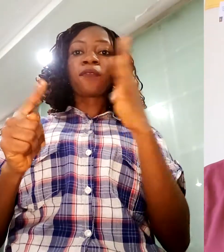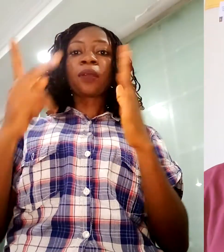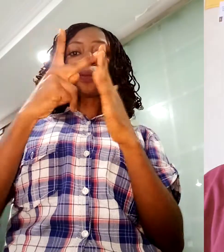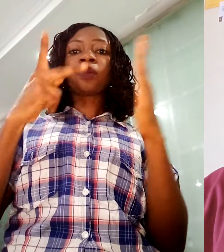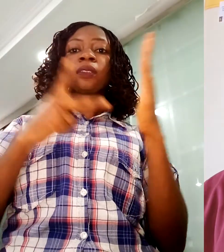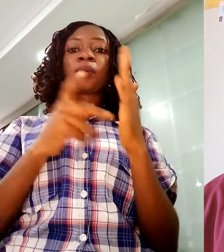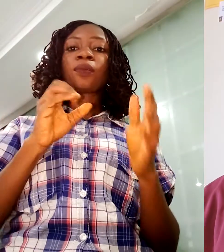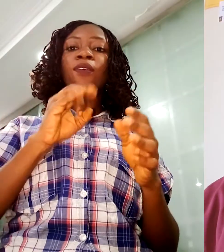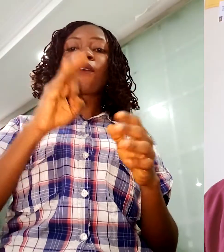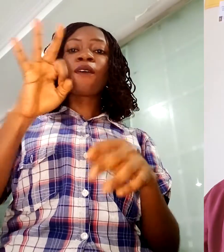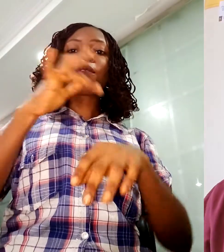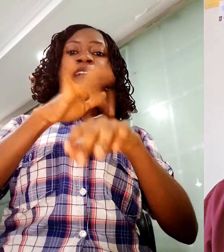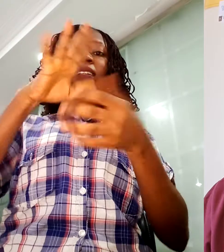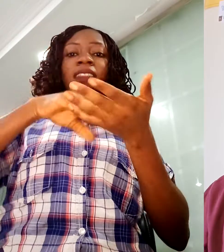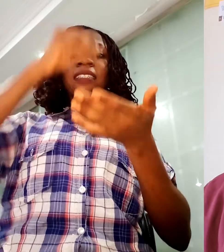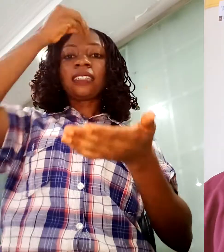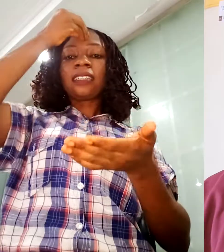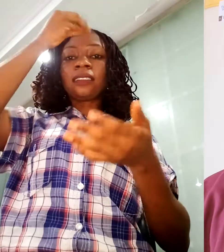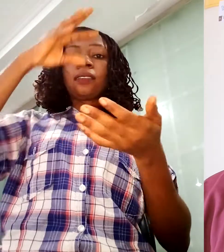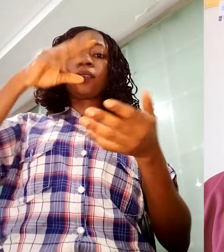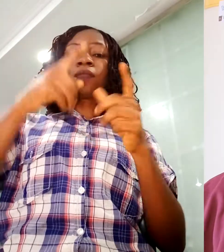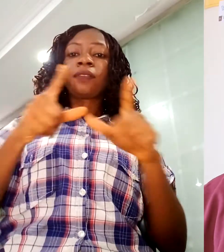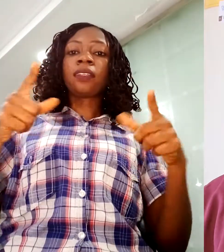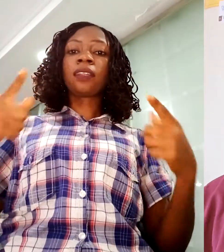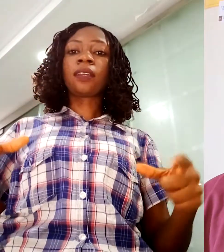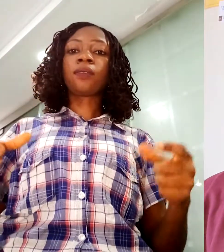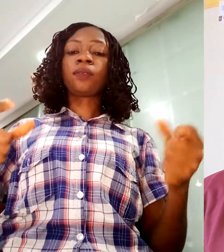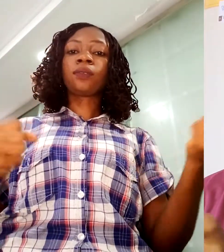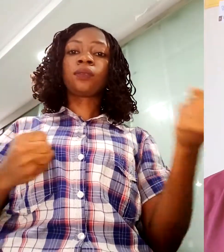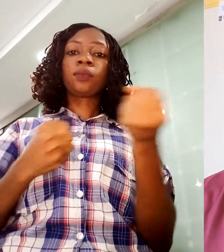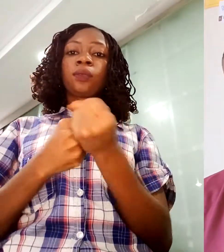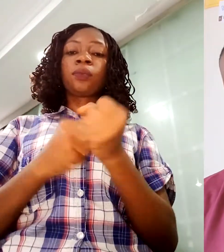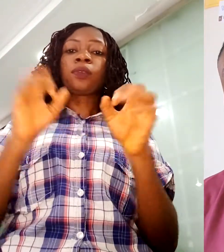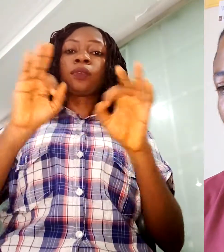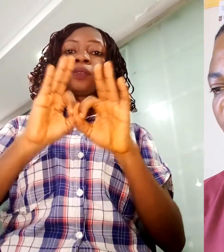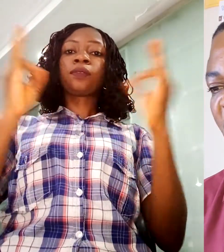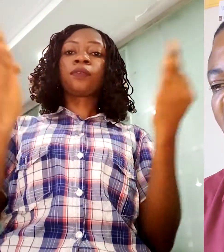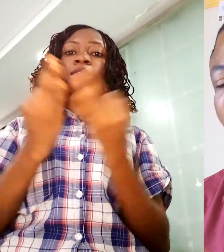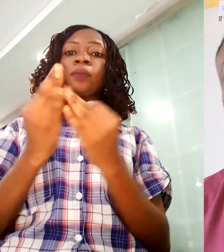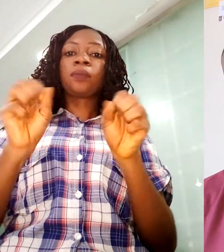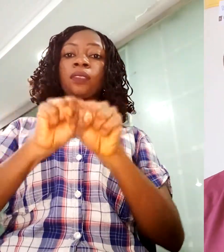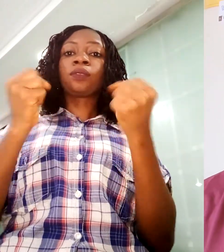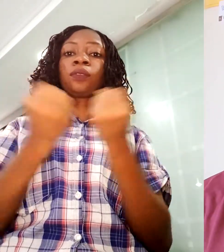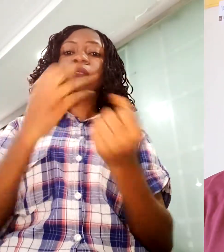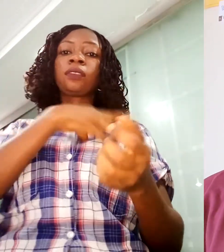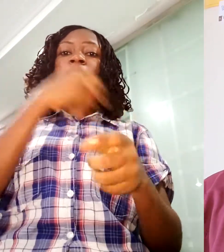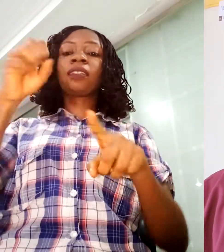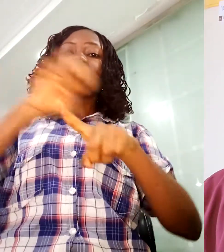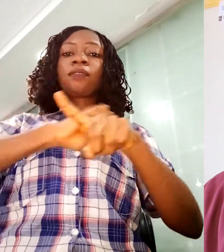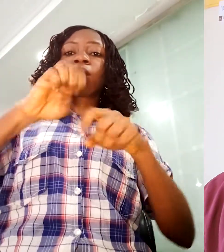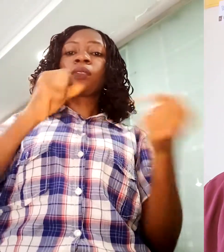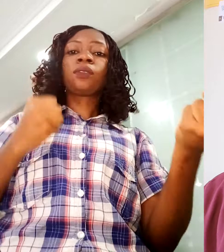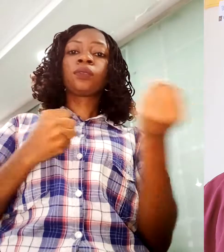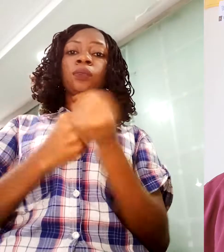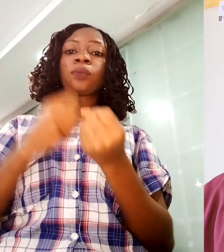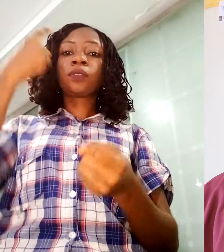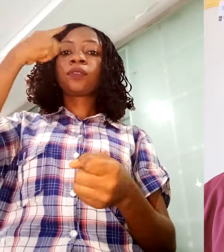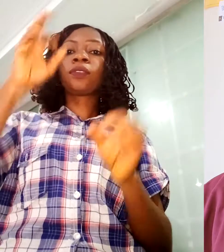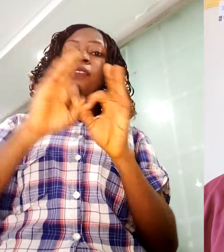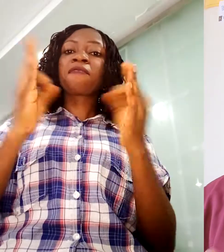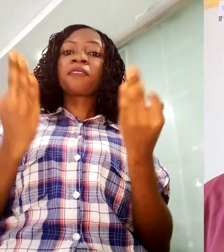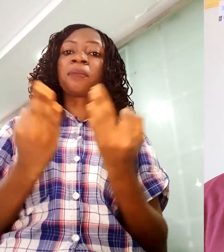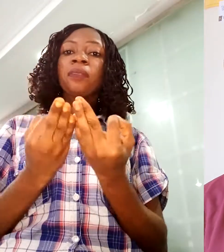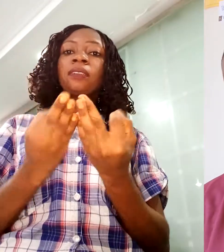The fourth principle of early intervention program proposes family social and environmental support for the